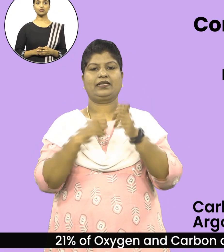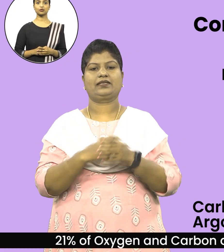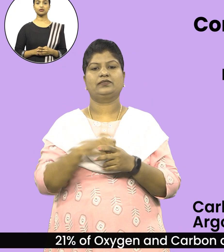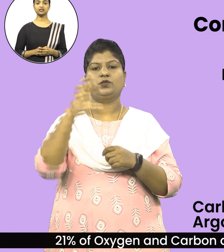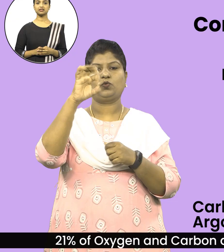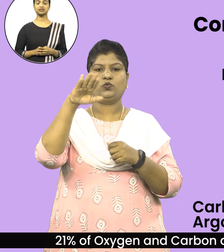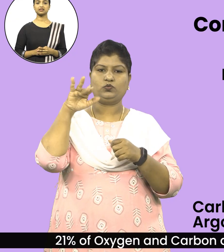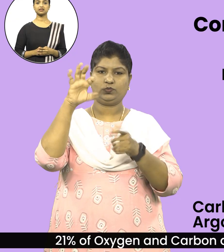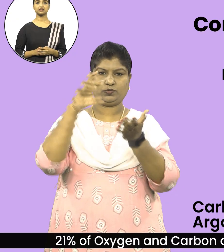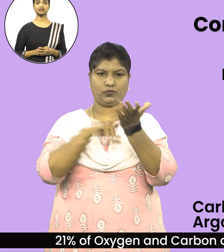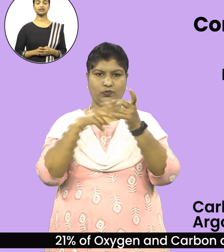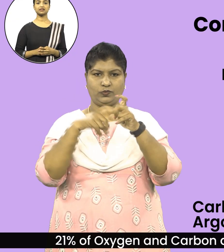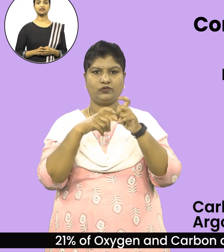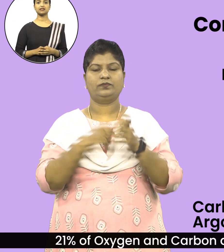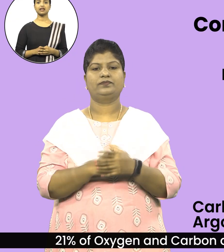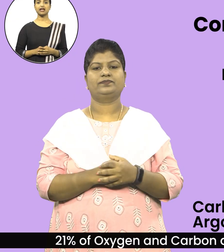ozone,